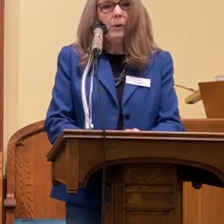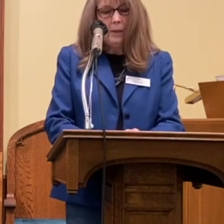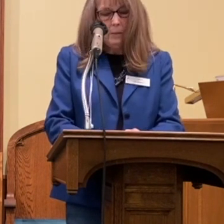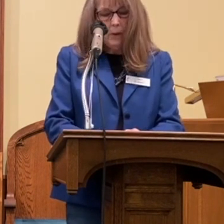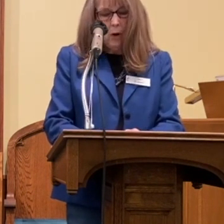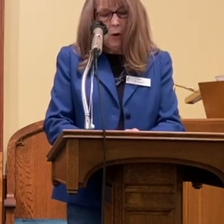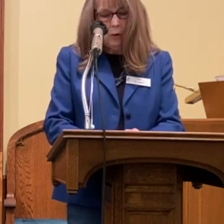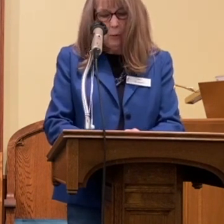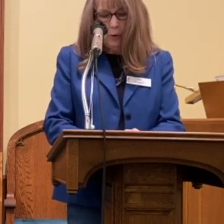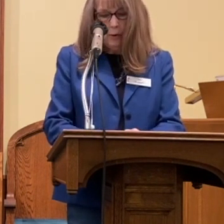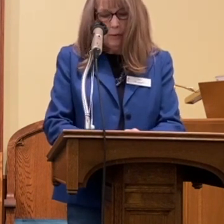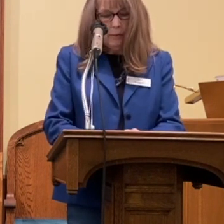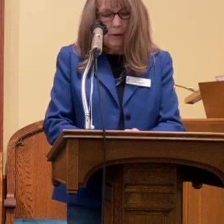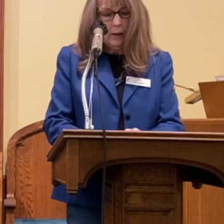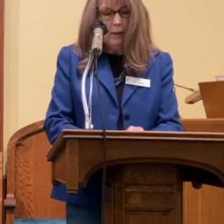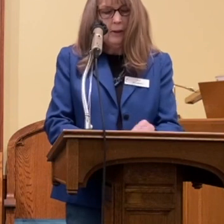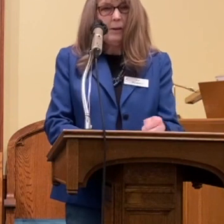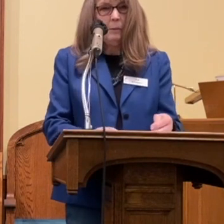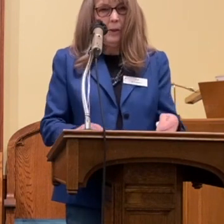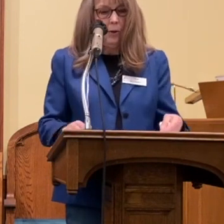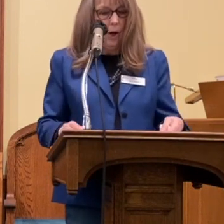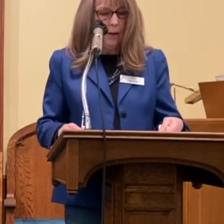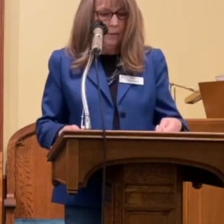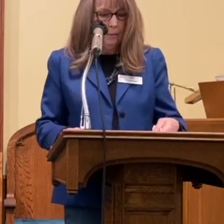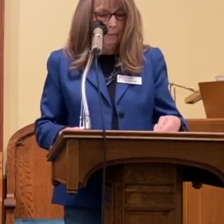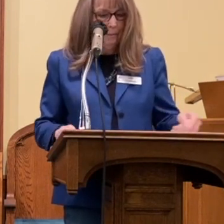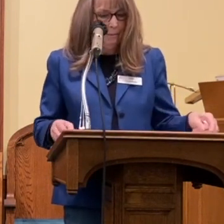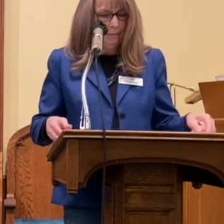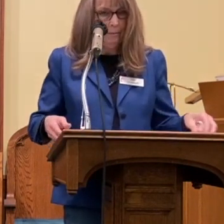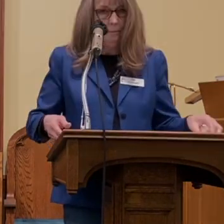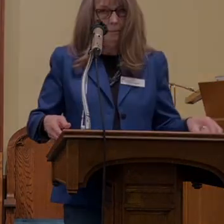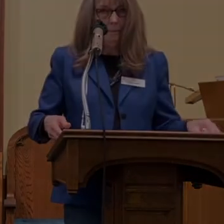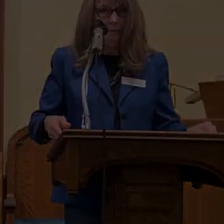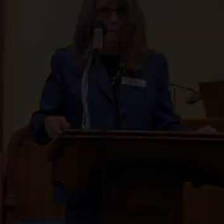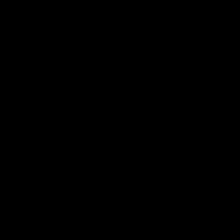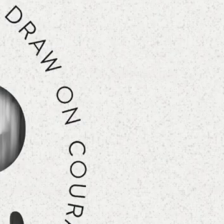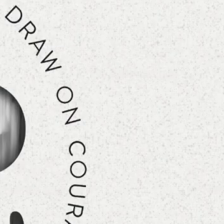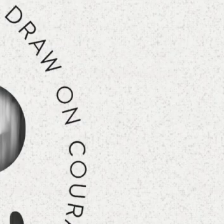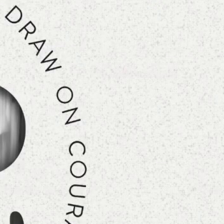Holy wisdom, holy word. Thanks be to God.